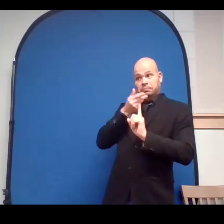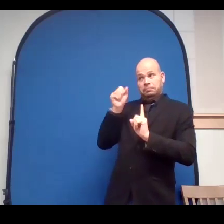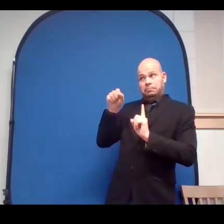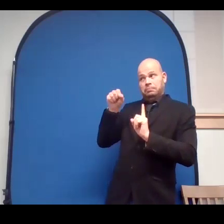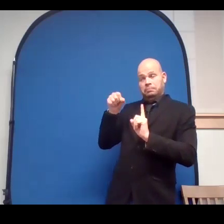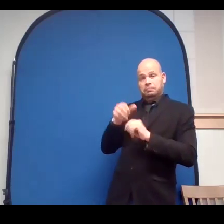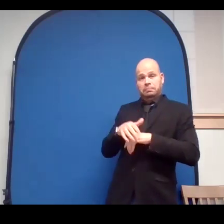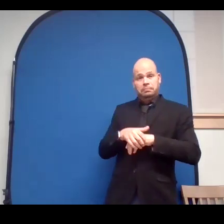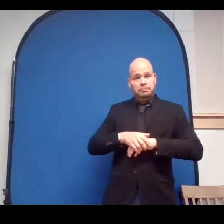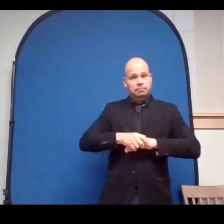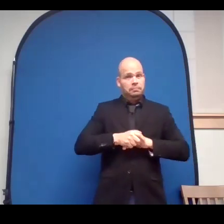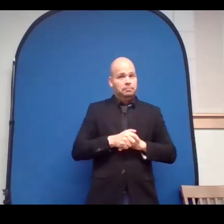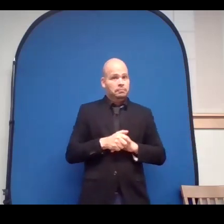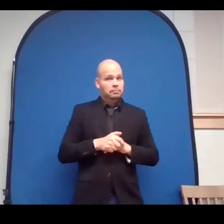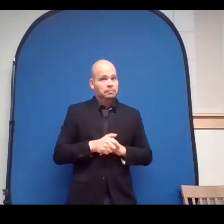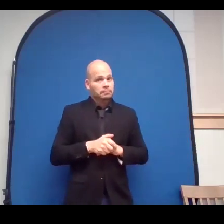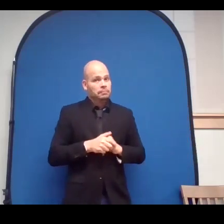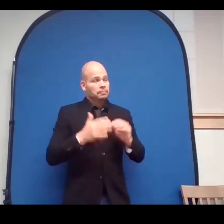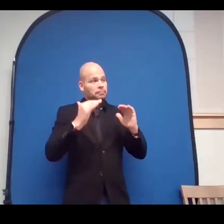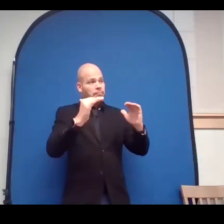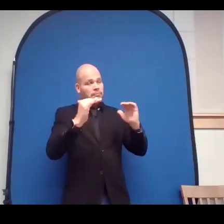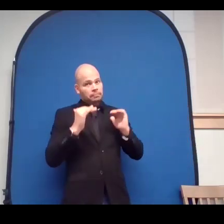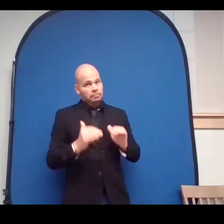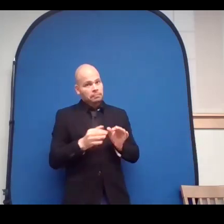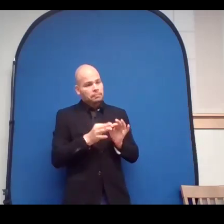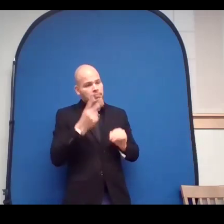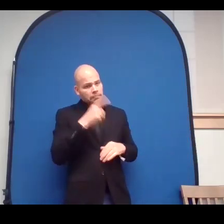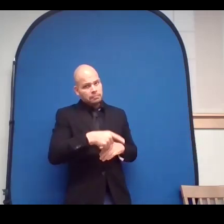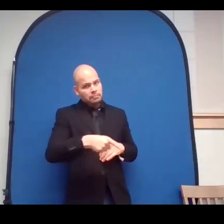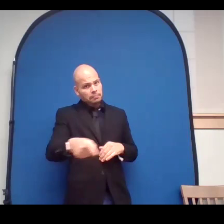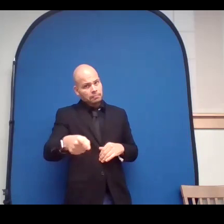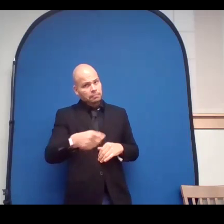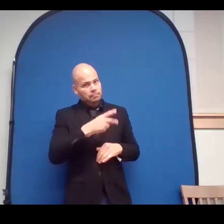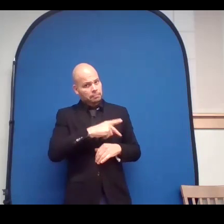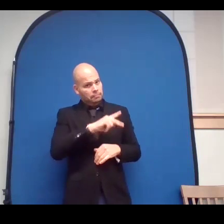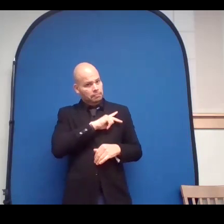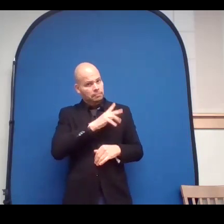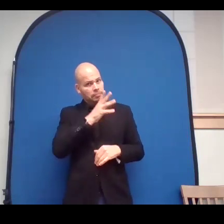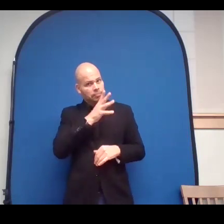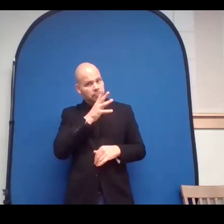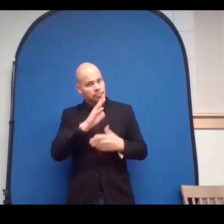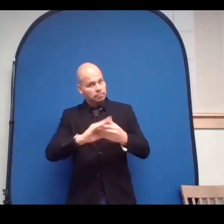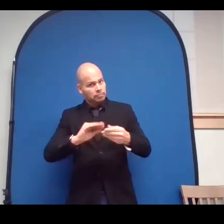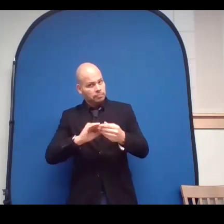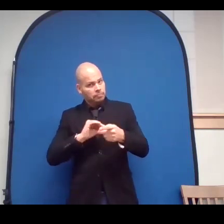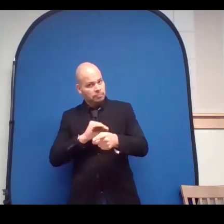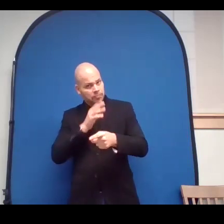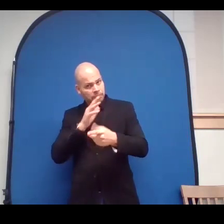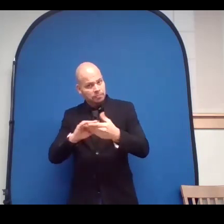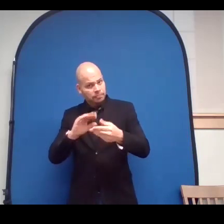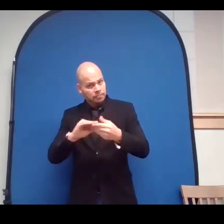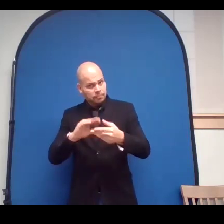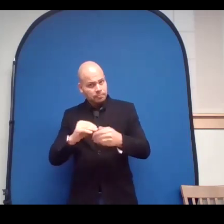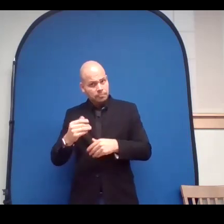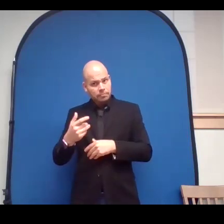the next sentence is, the patient's mother also confirmed that the majority of the patient's firearms were stored in his father's